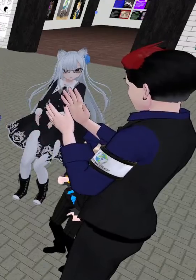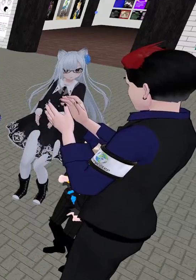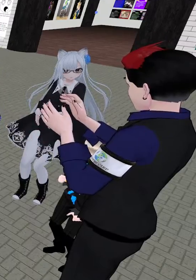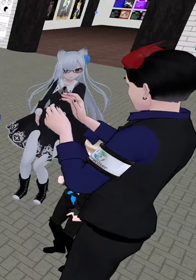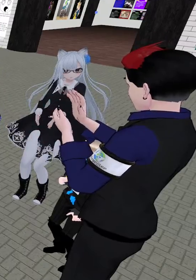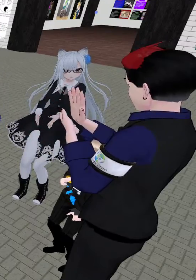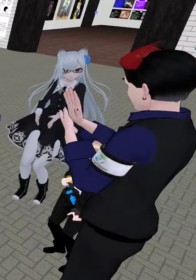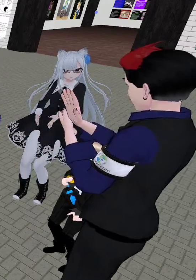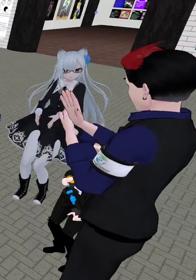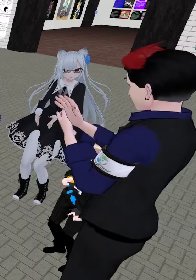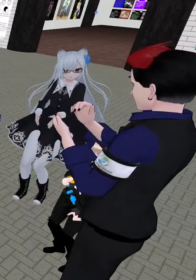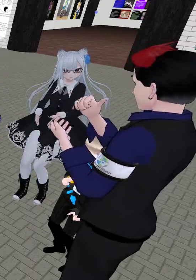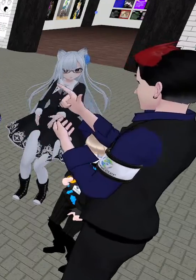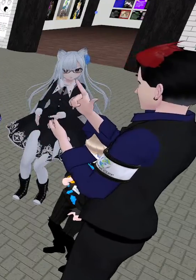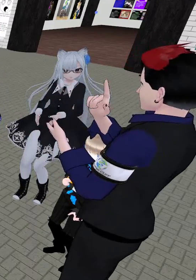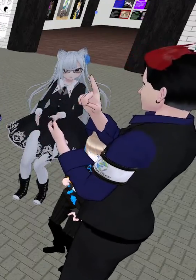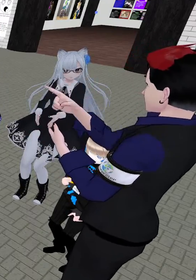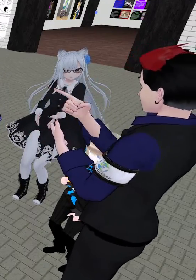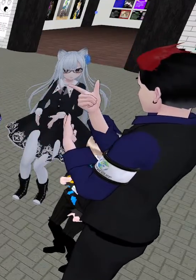Or you can type things faster.